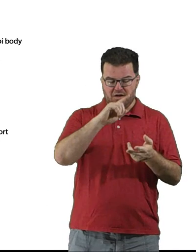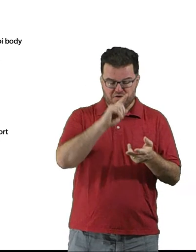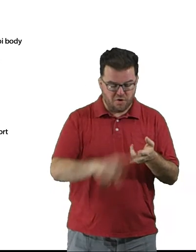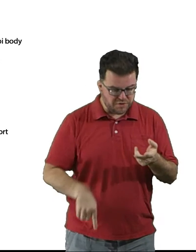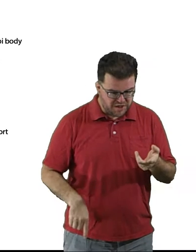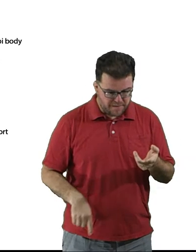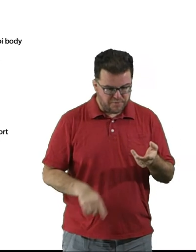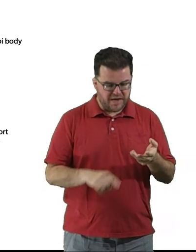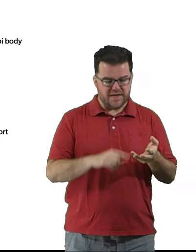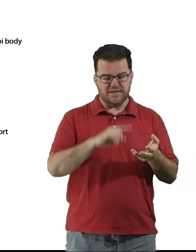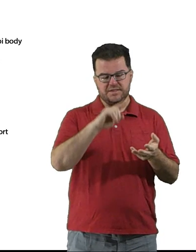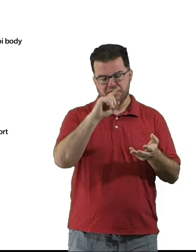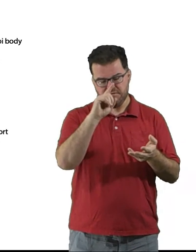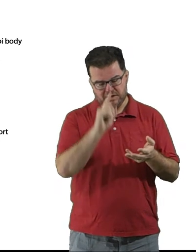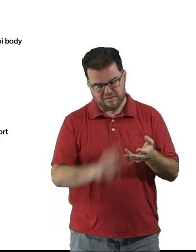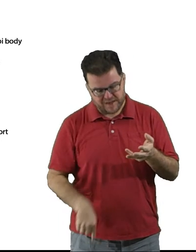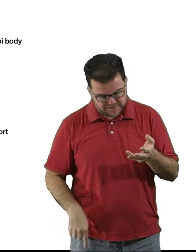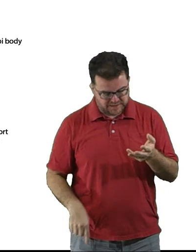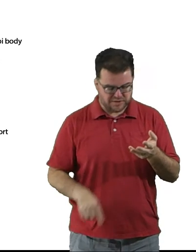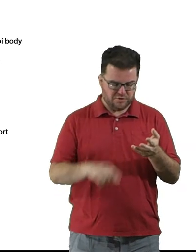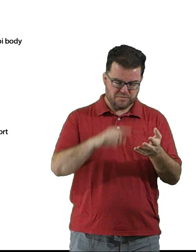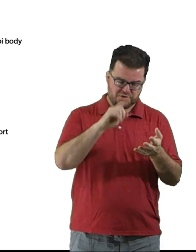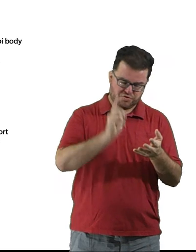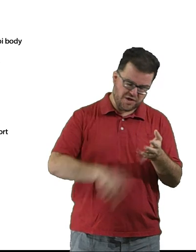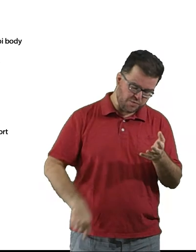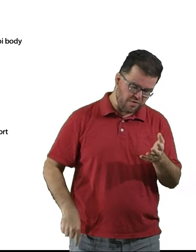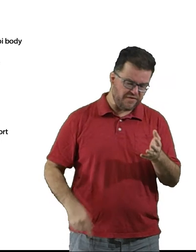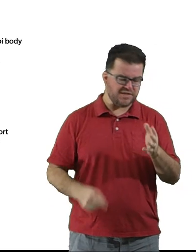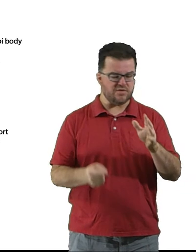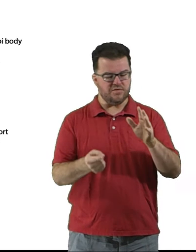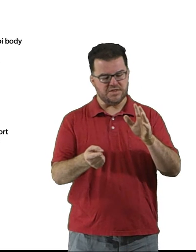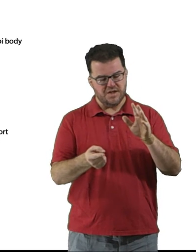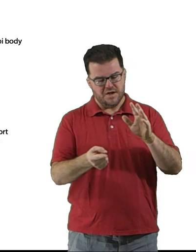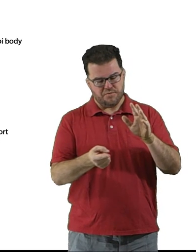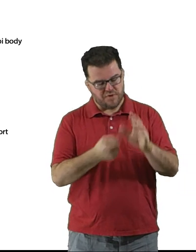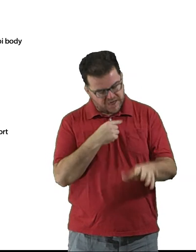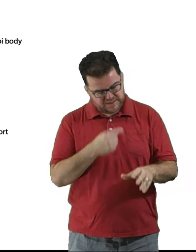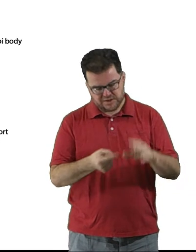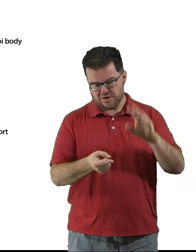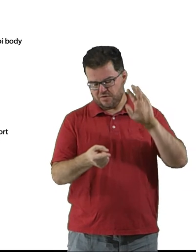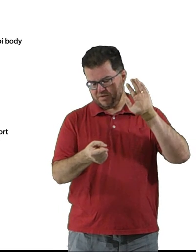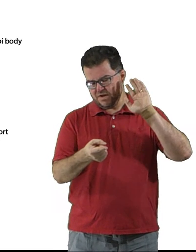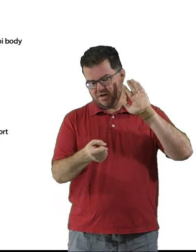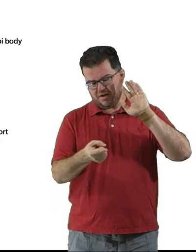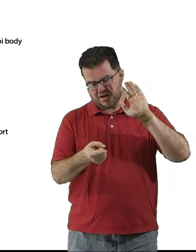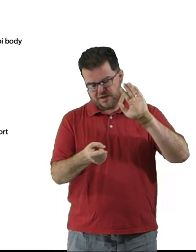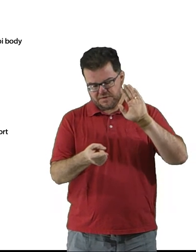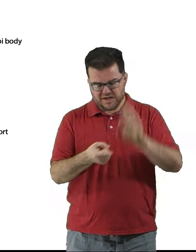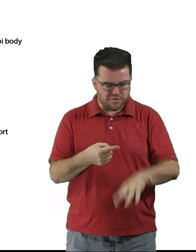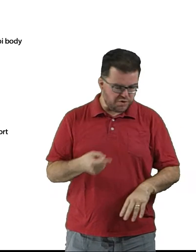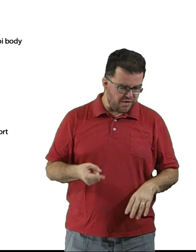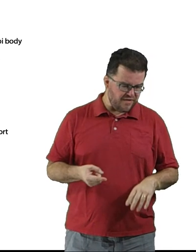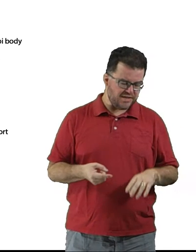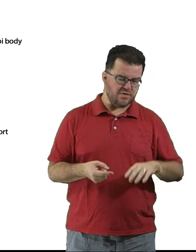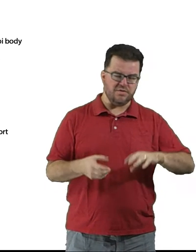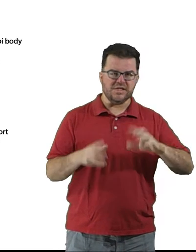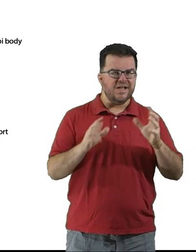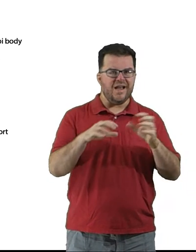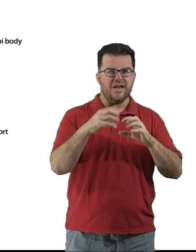the Golgi apparatus, lysosomes, transport vesicles, peroxisomes, secretory vesicles, and